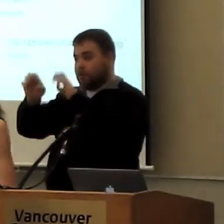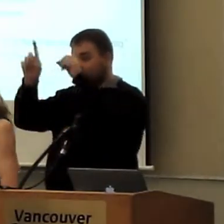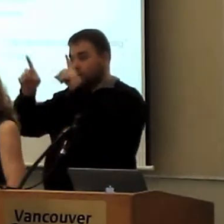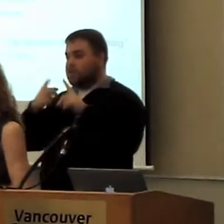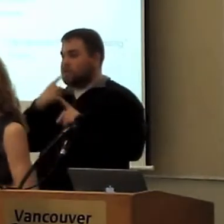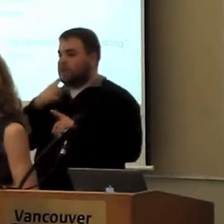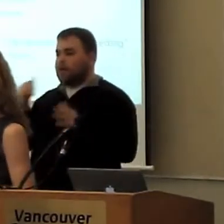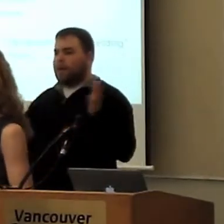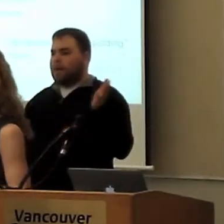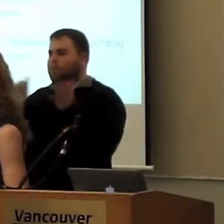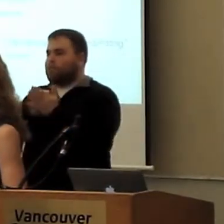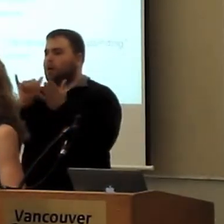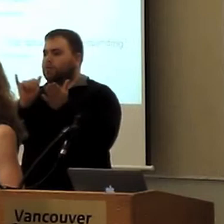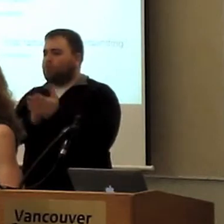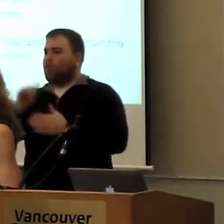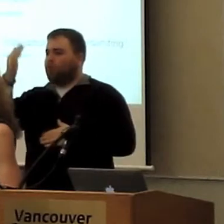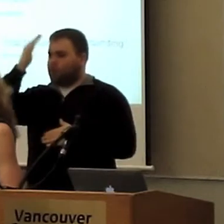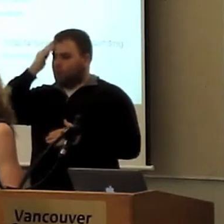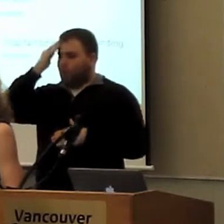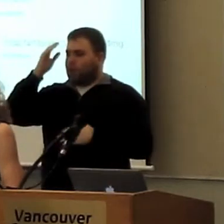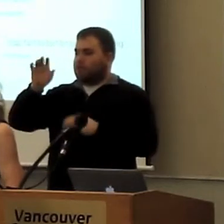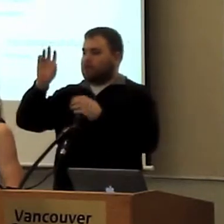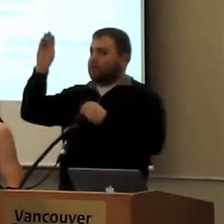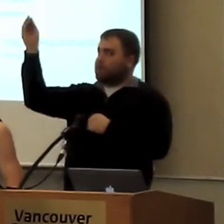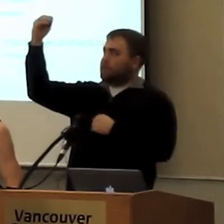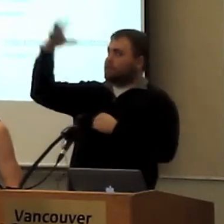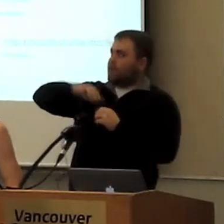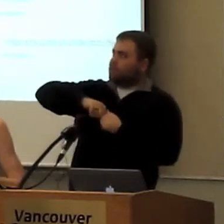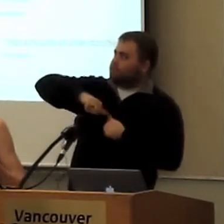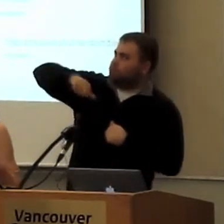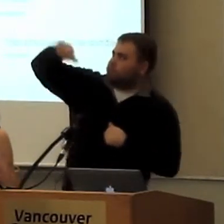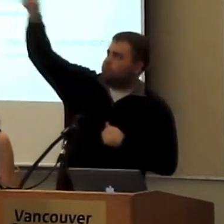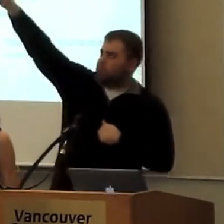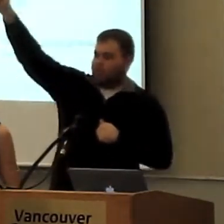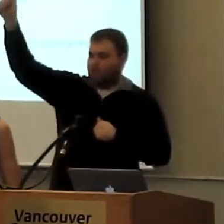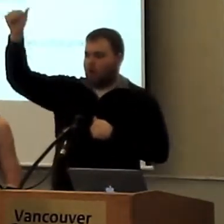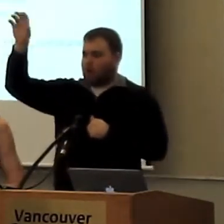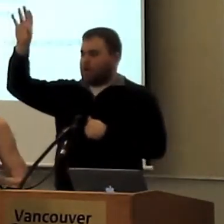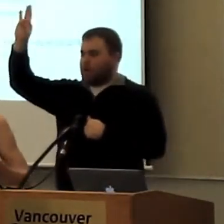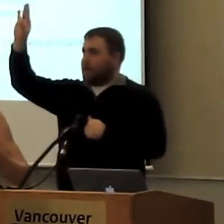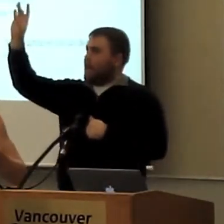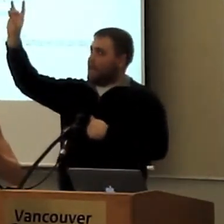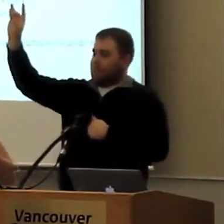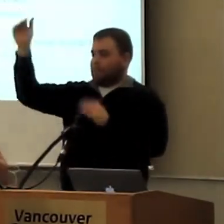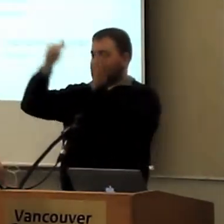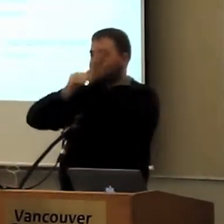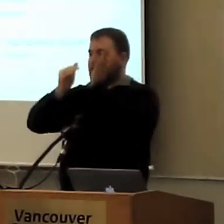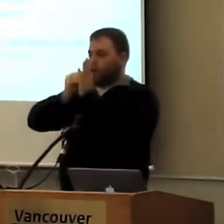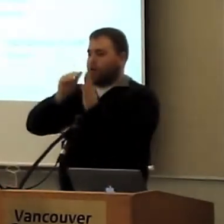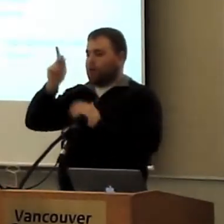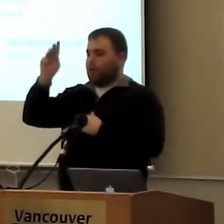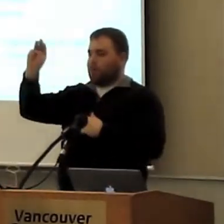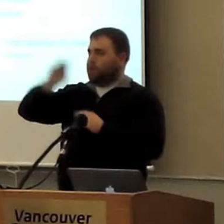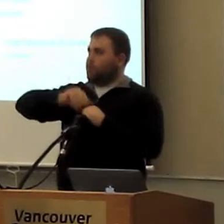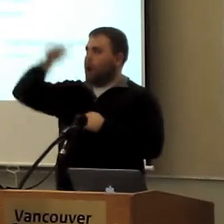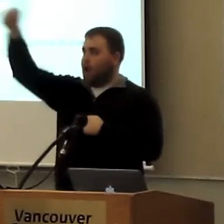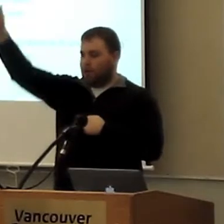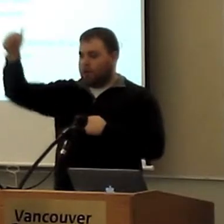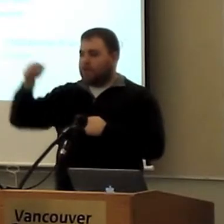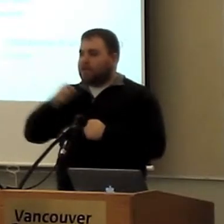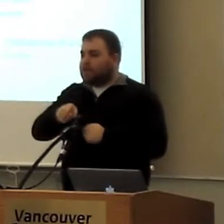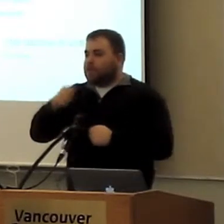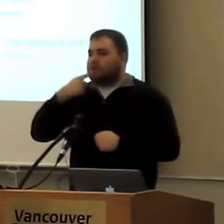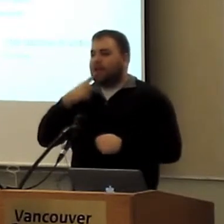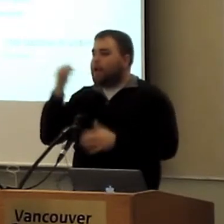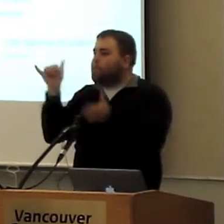is not a tape measure that long to measure. We rely on our senses. In something we have an easier